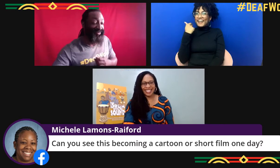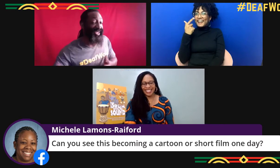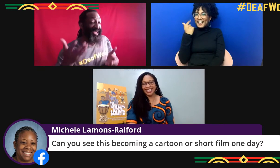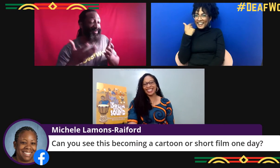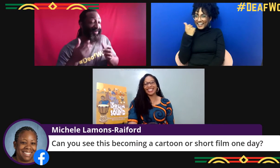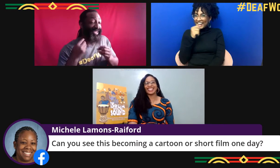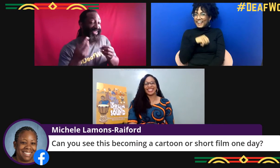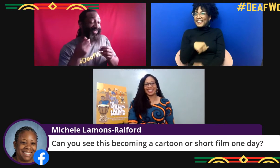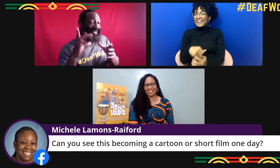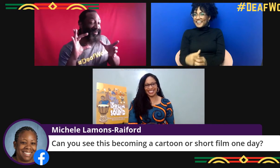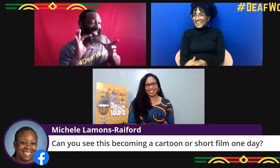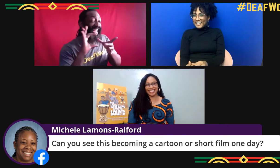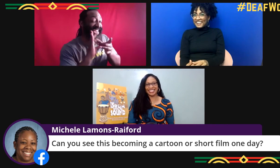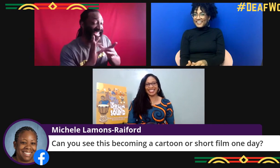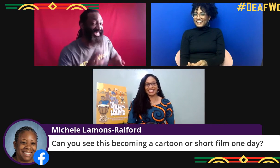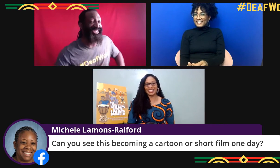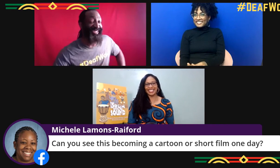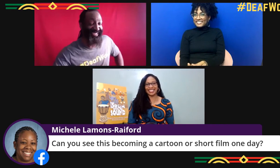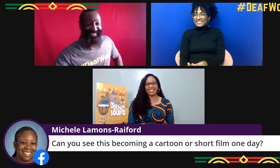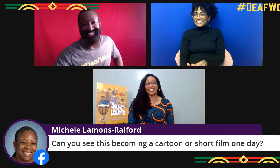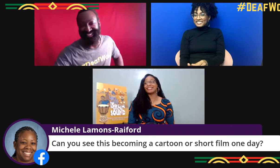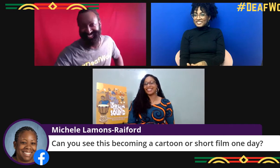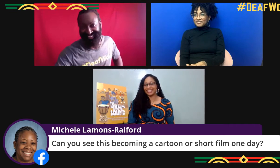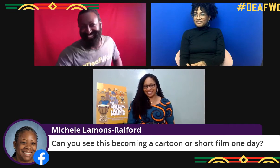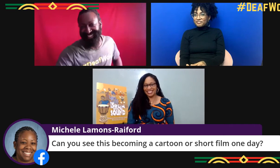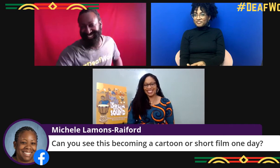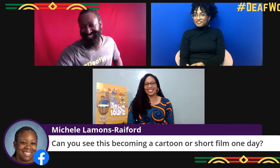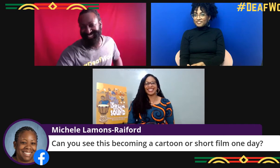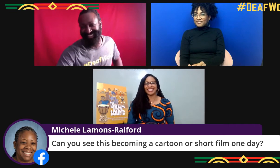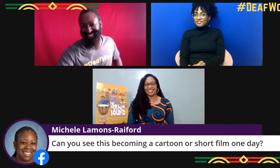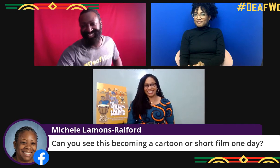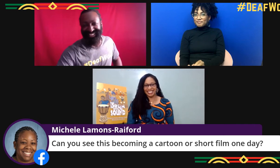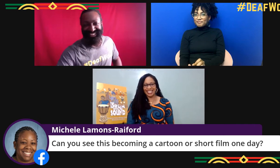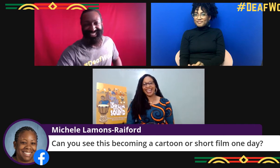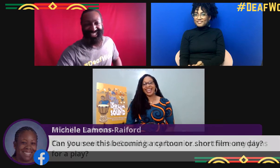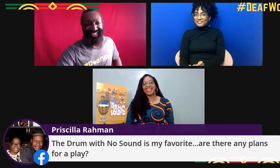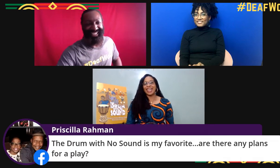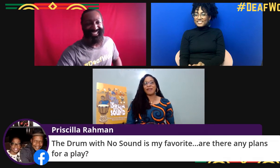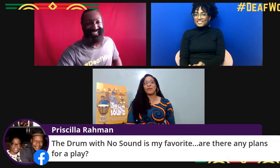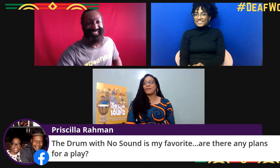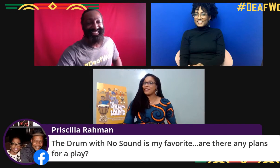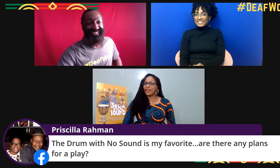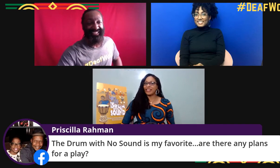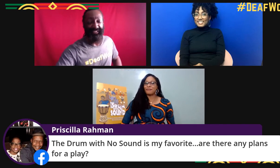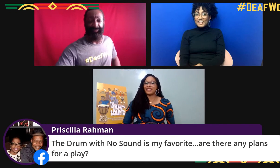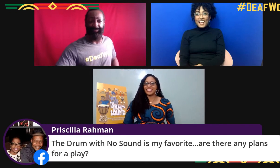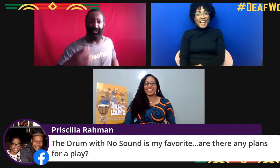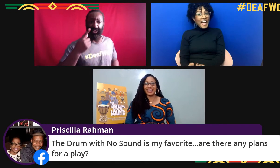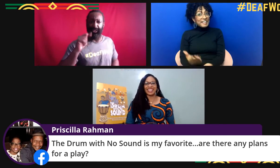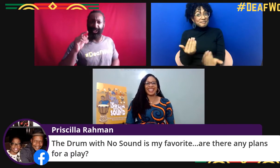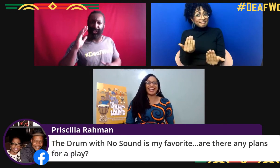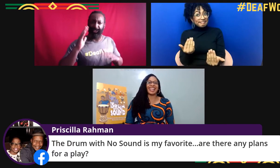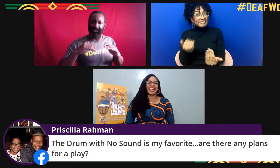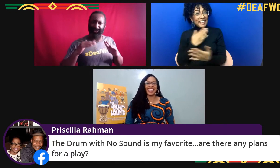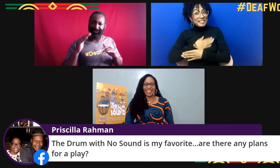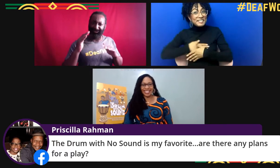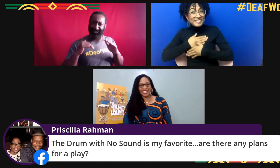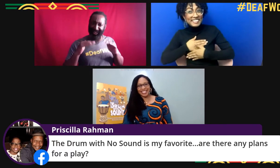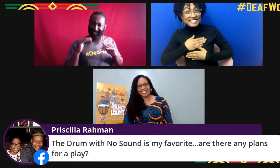Hmm. Hmm. Maybe I can give you some connections. That will be greatly appreciated.